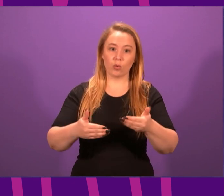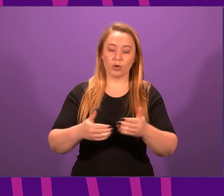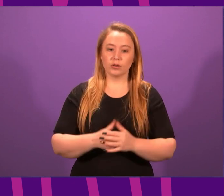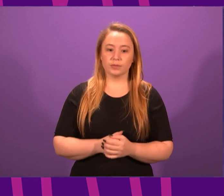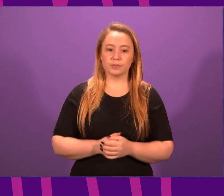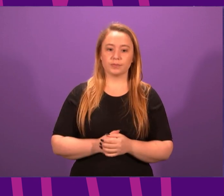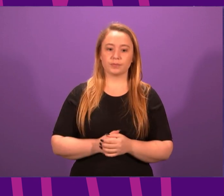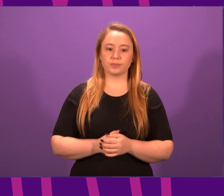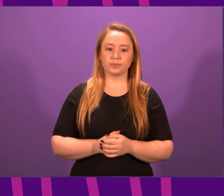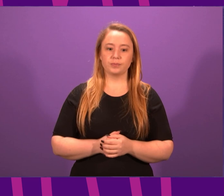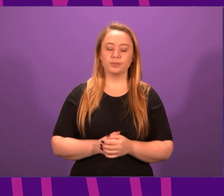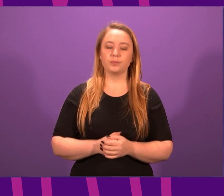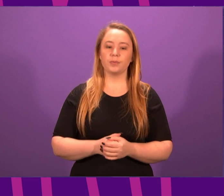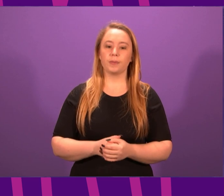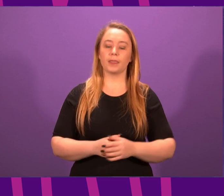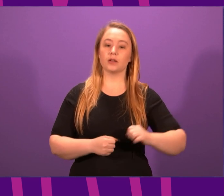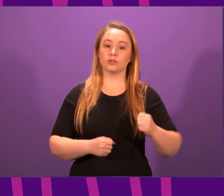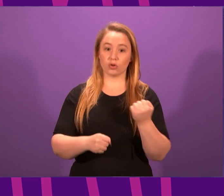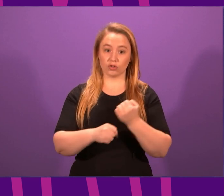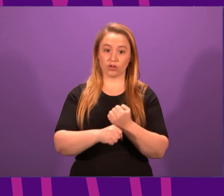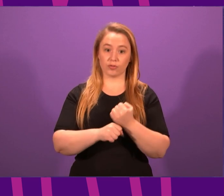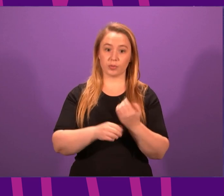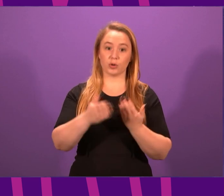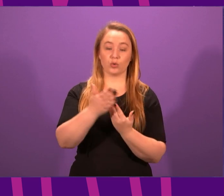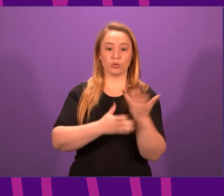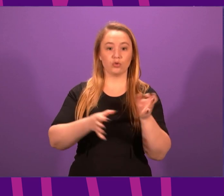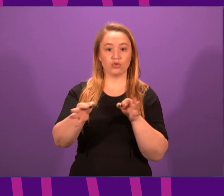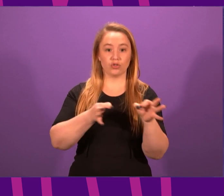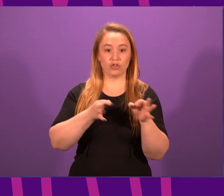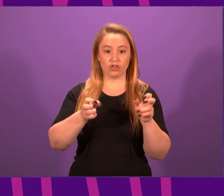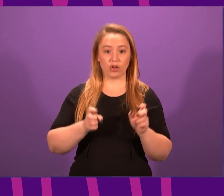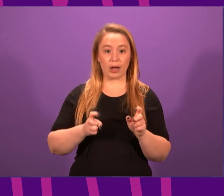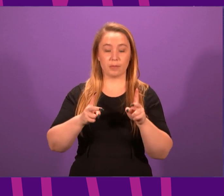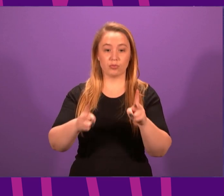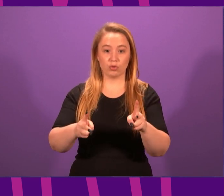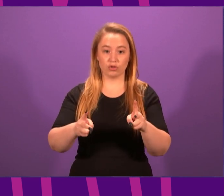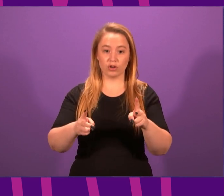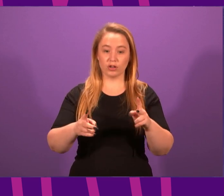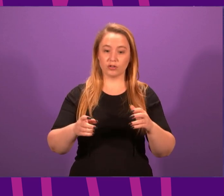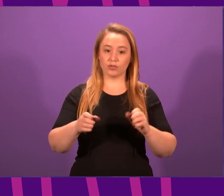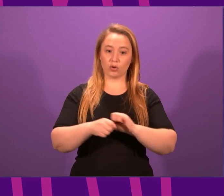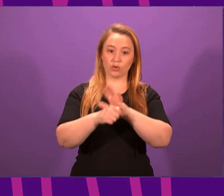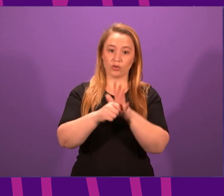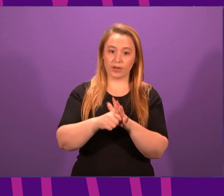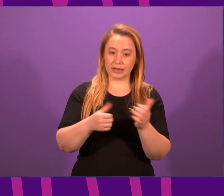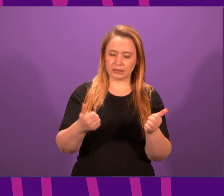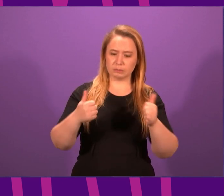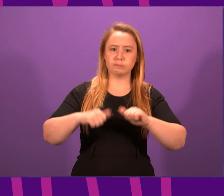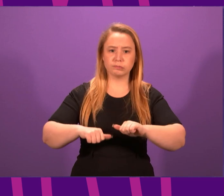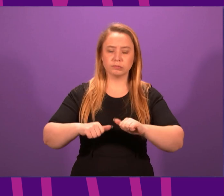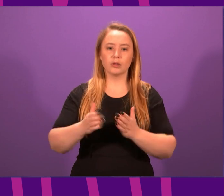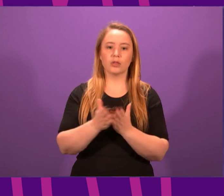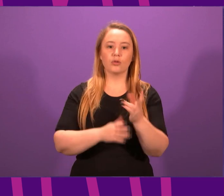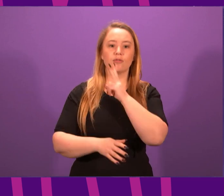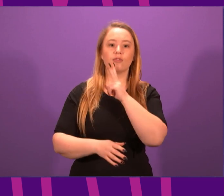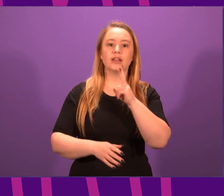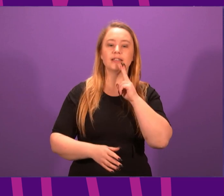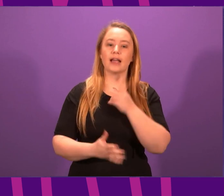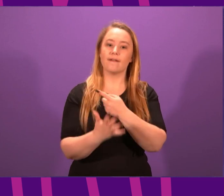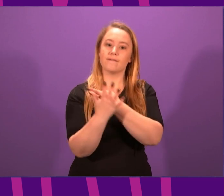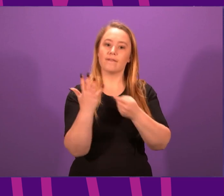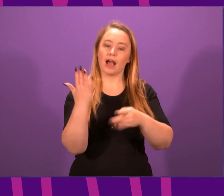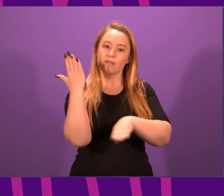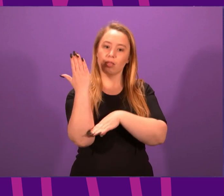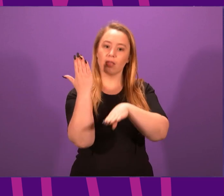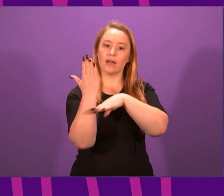constructively. The Scottish Government published our new strategic approach to tackling COVID on Friday. That included the proposed 5 levels